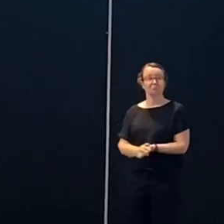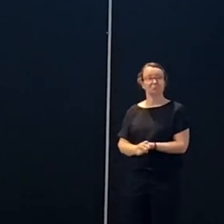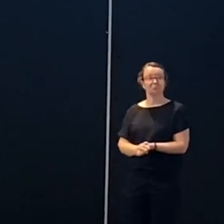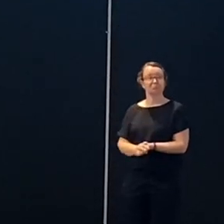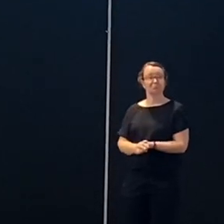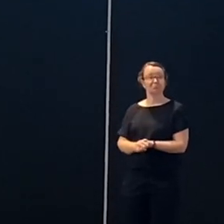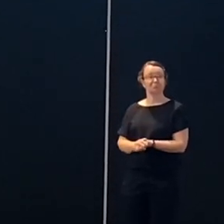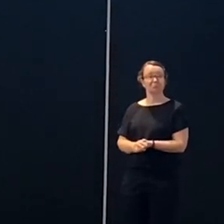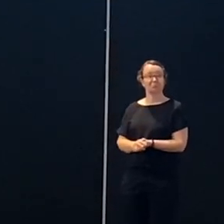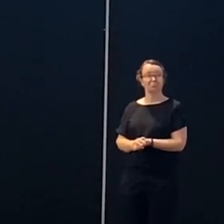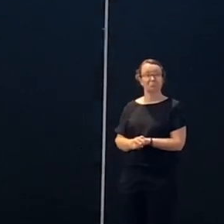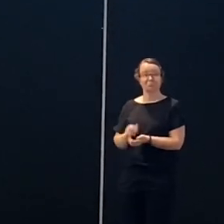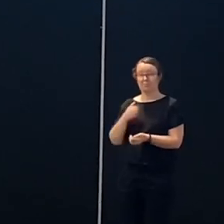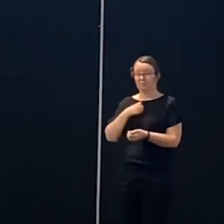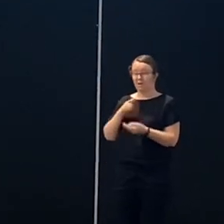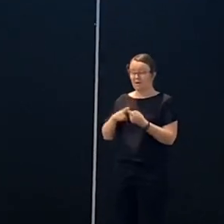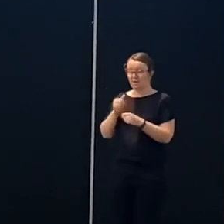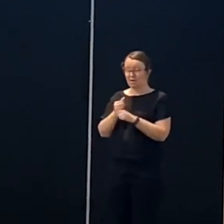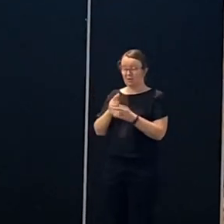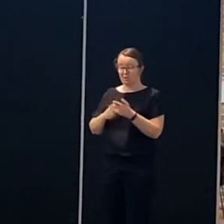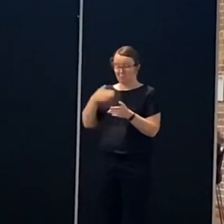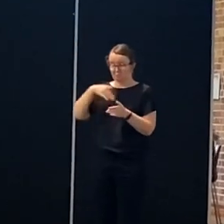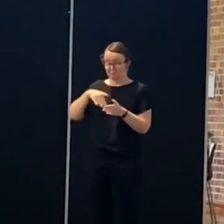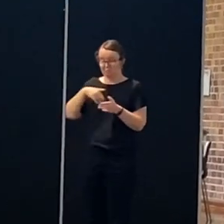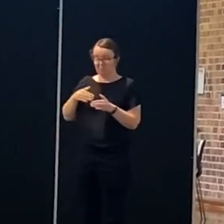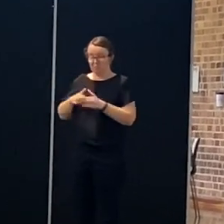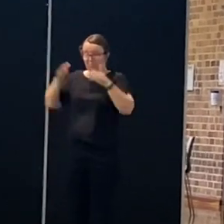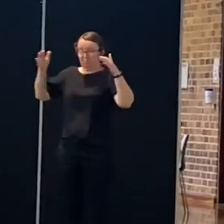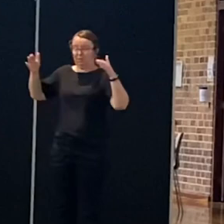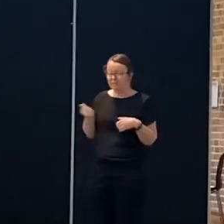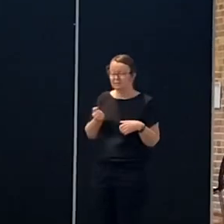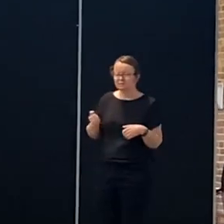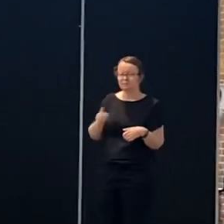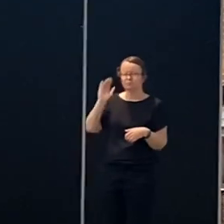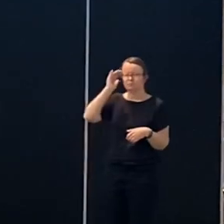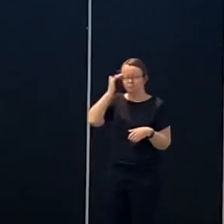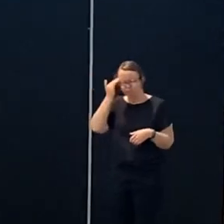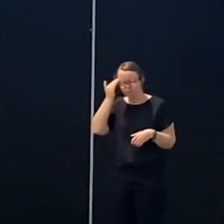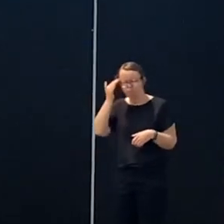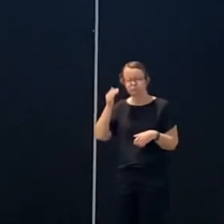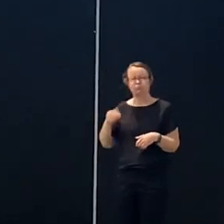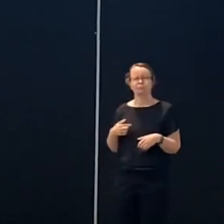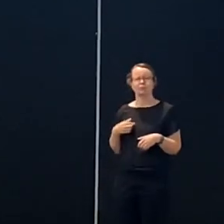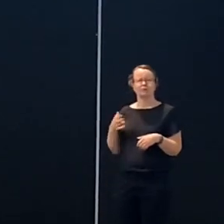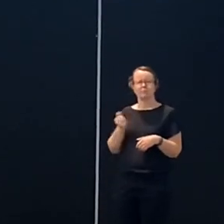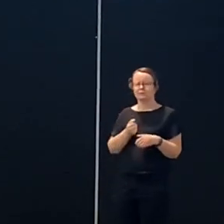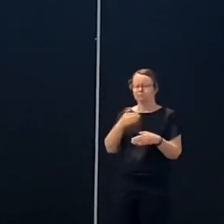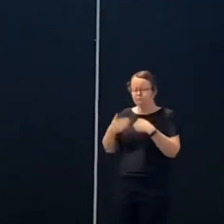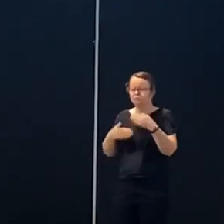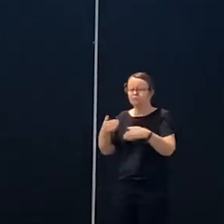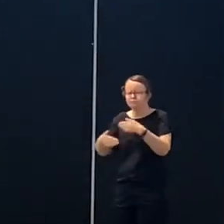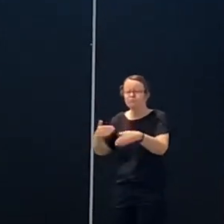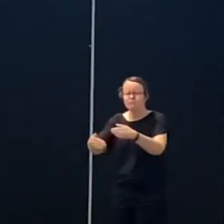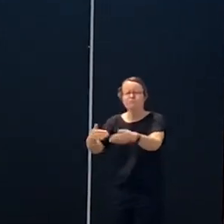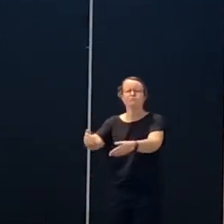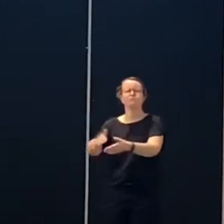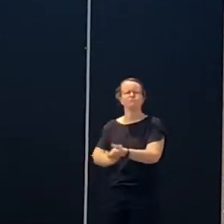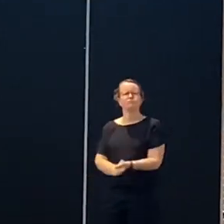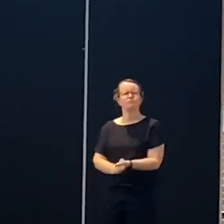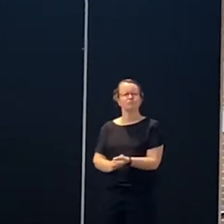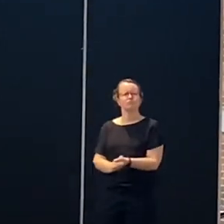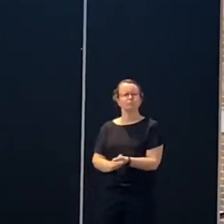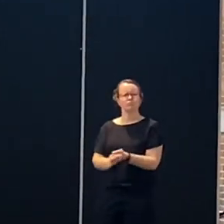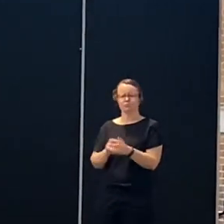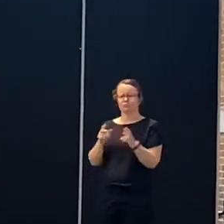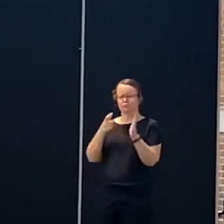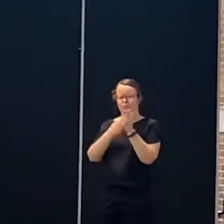ego deflated like a balloon, and I sunk into a horrible depression. I had to learn something called resilience. Resilience is your ability